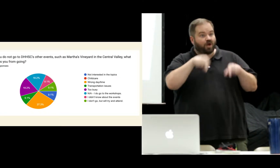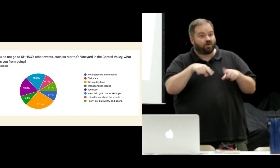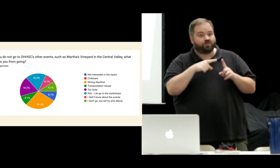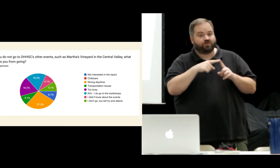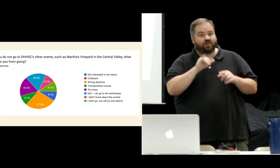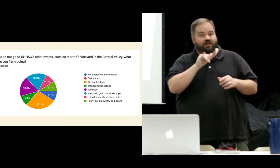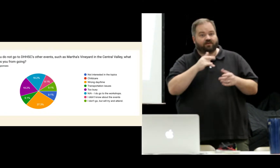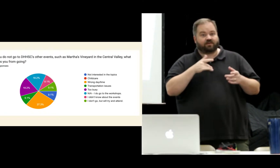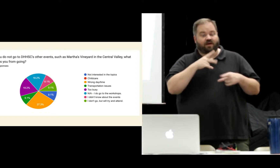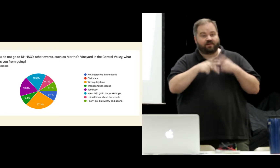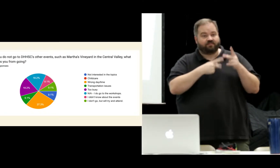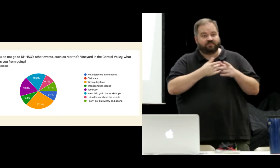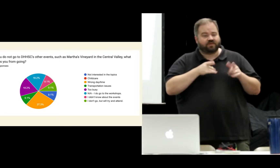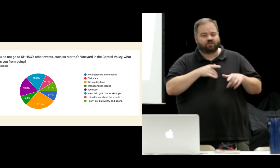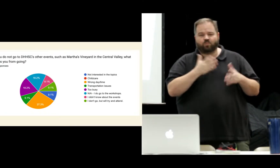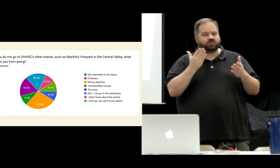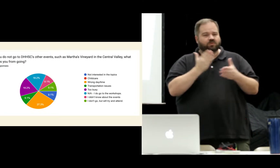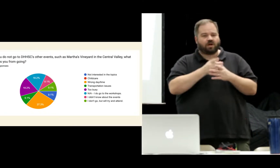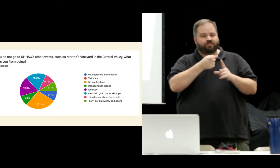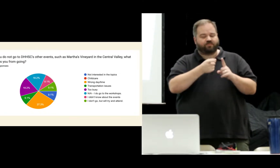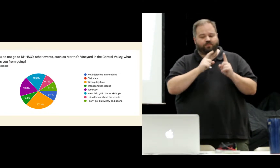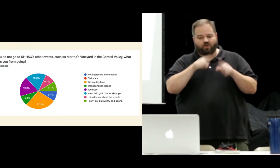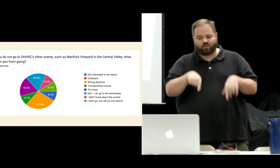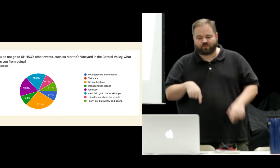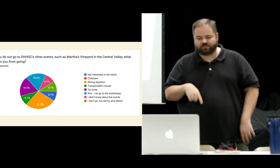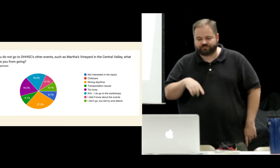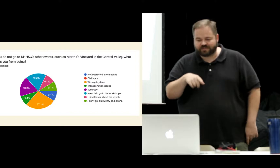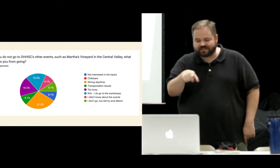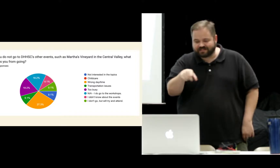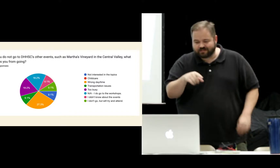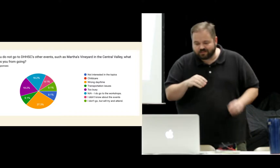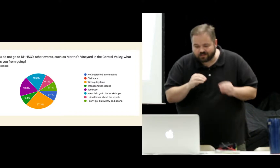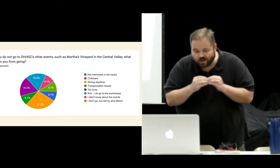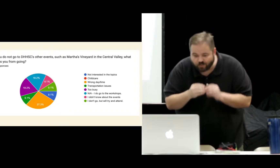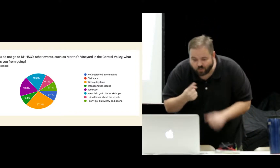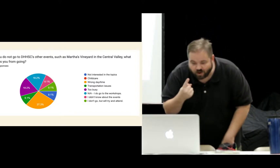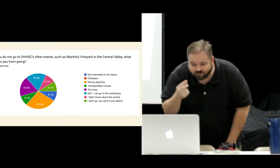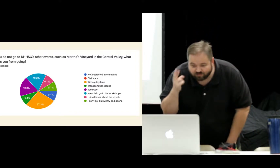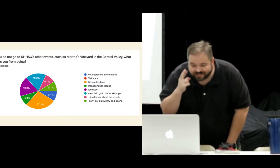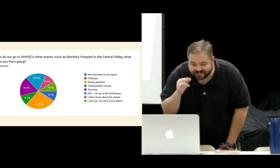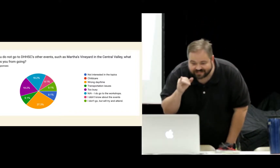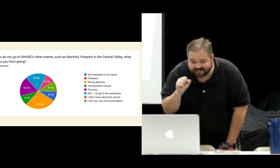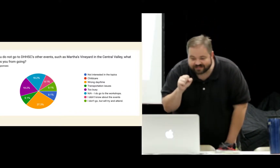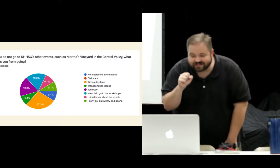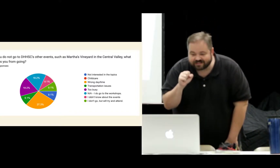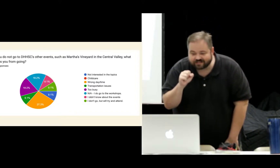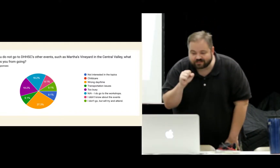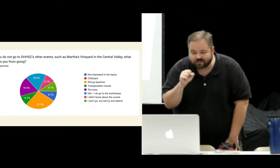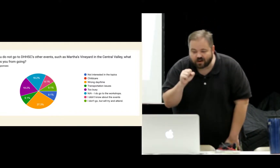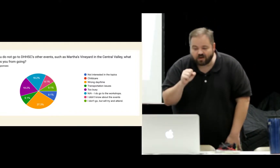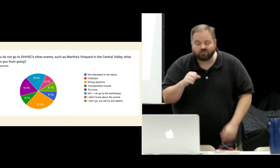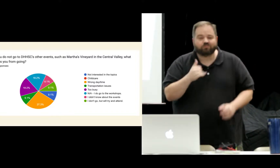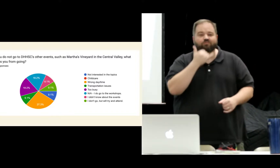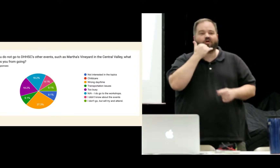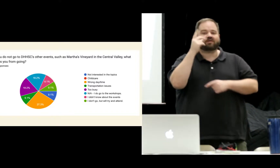program. So if the question is, if you do not go to these other events, what stops you from